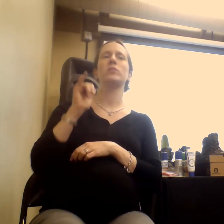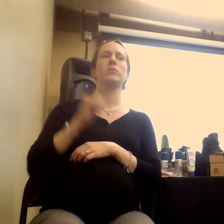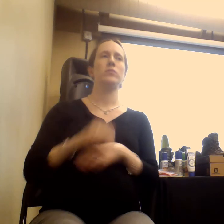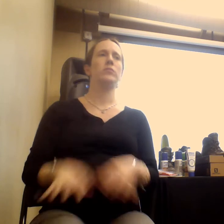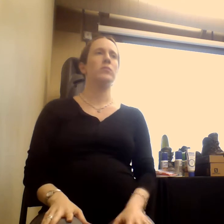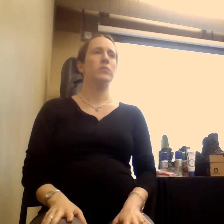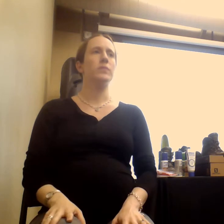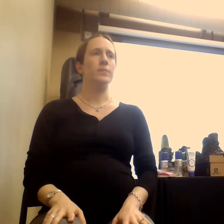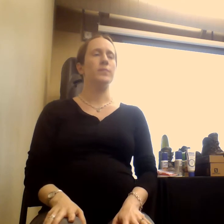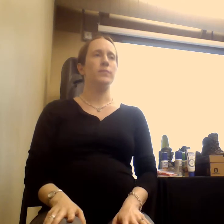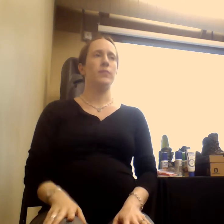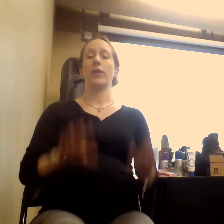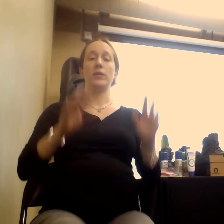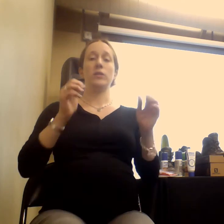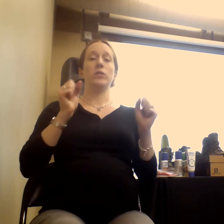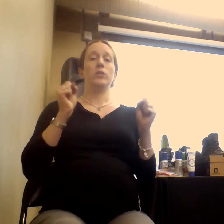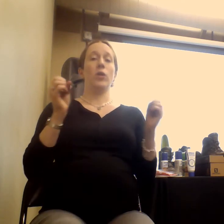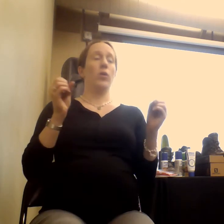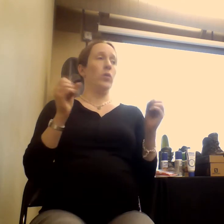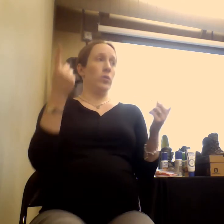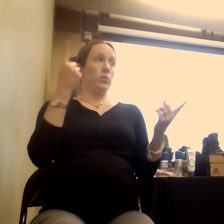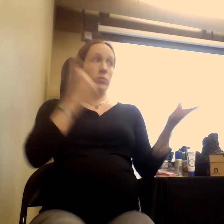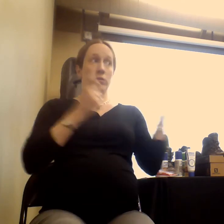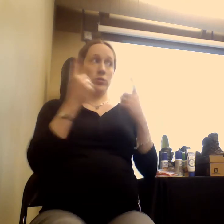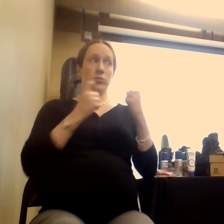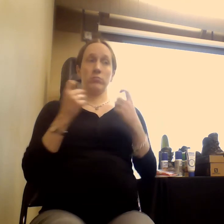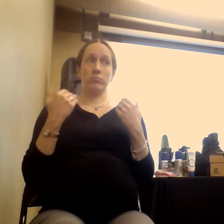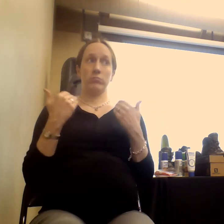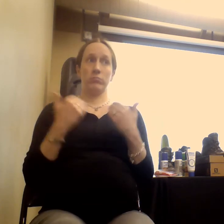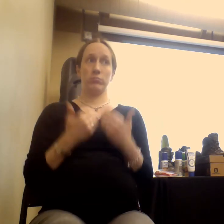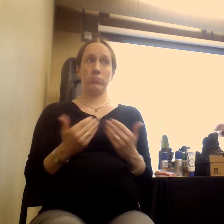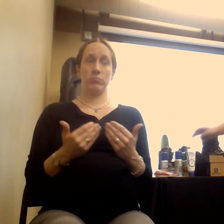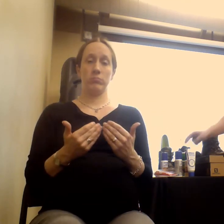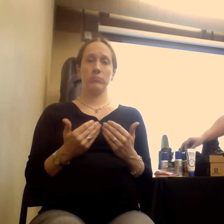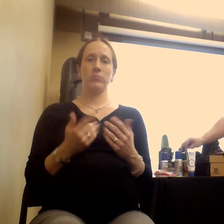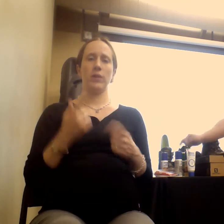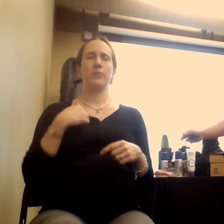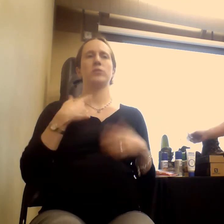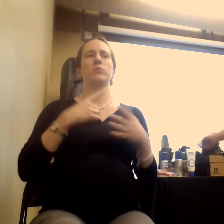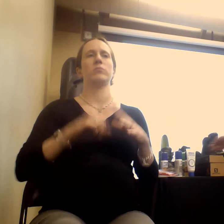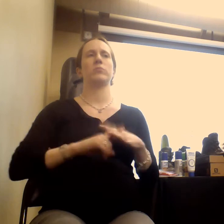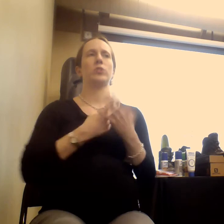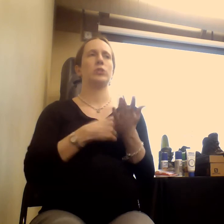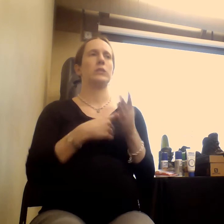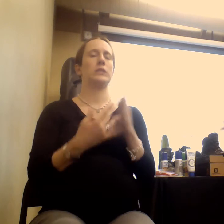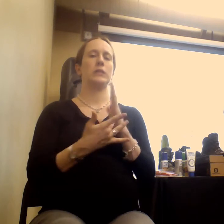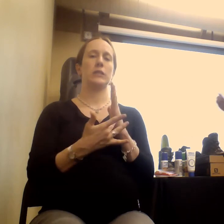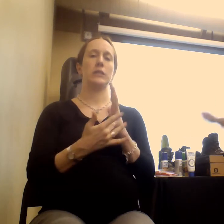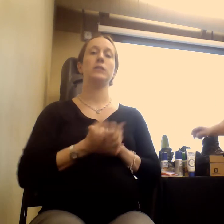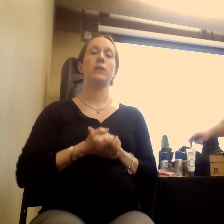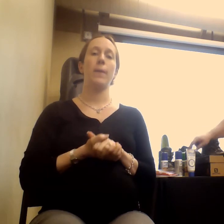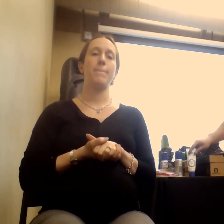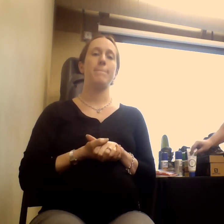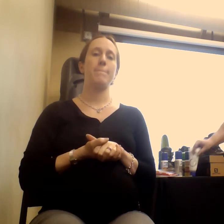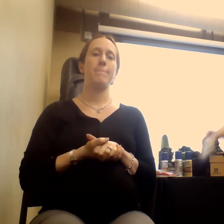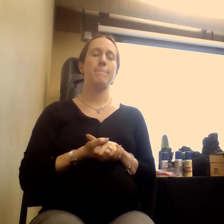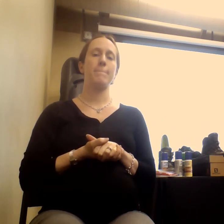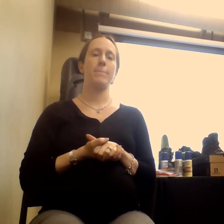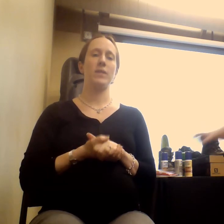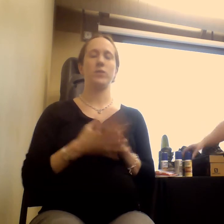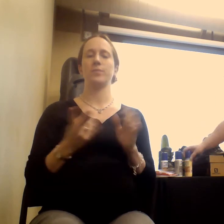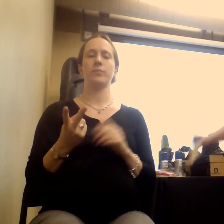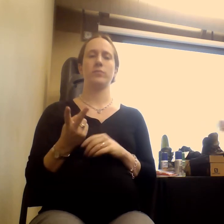so any questions so far? We're going to get into techniques here. Last thing to mention is 2 things to mention.